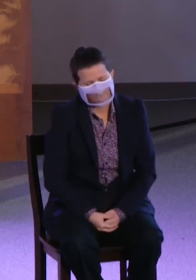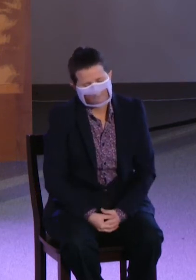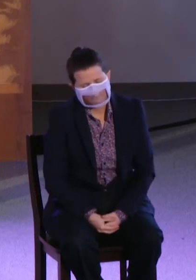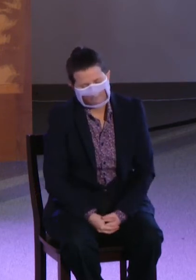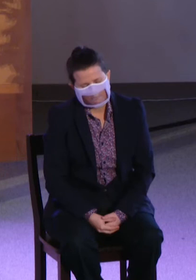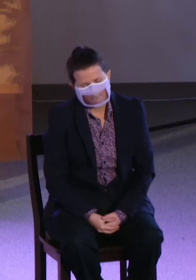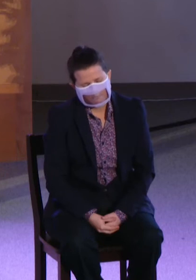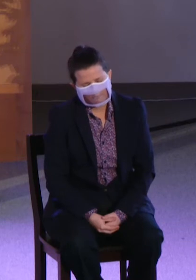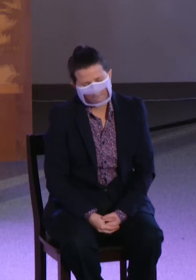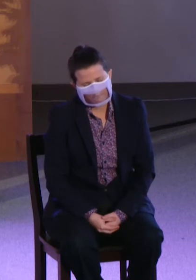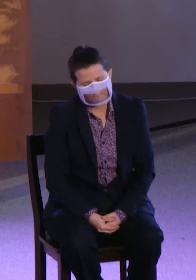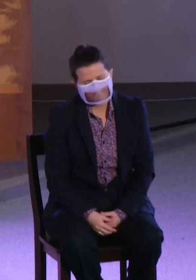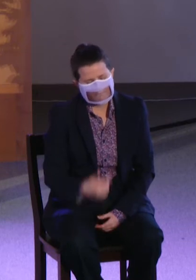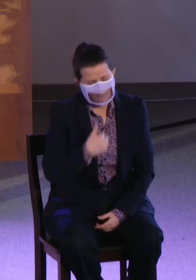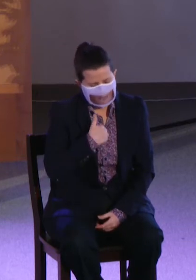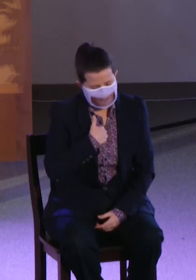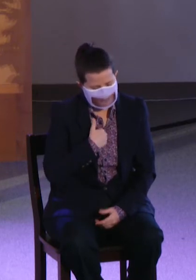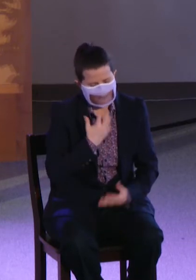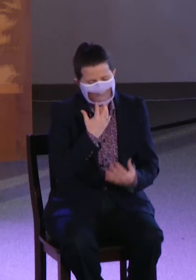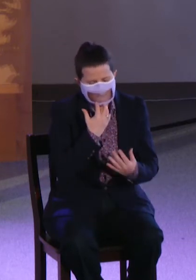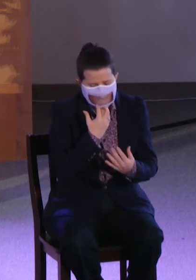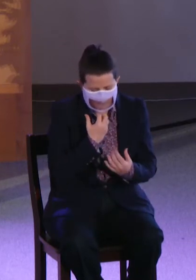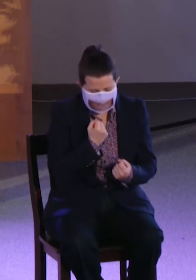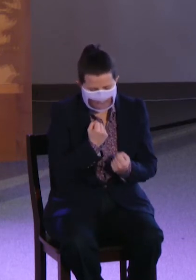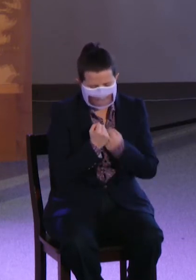I am the beloved.